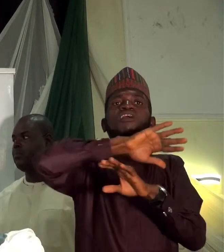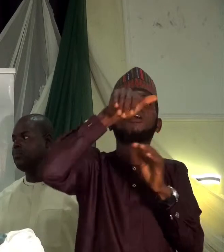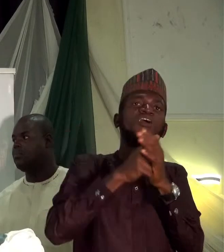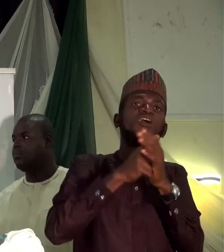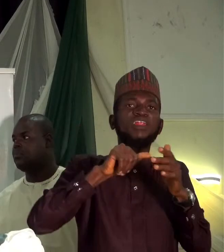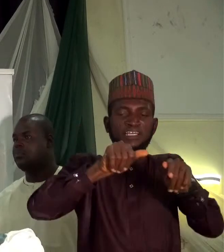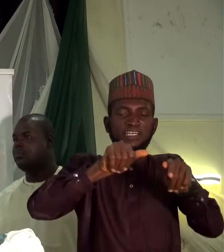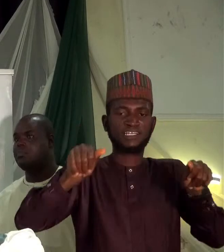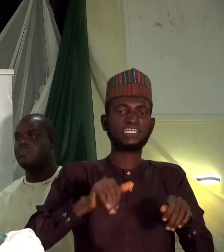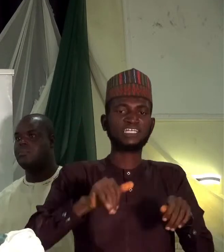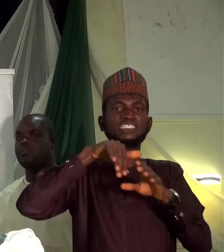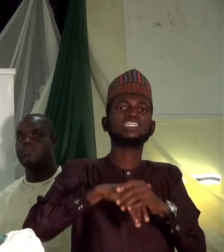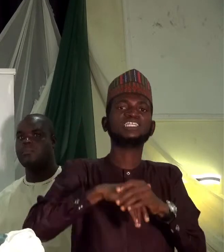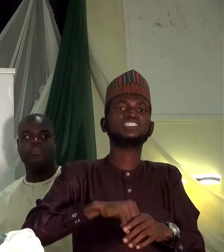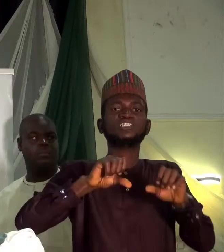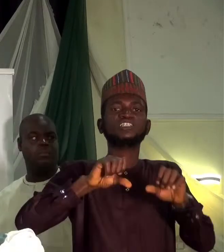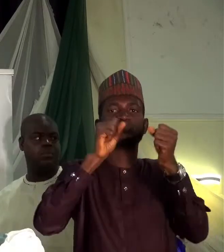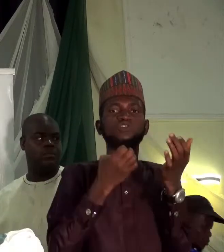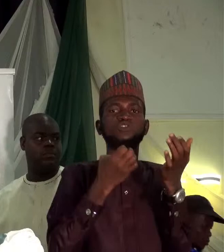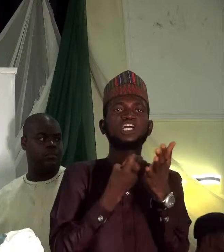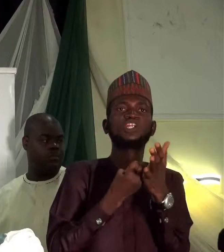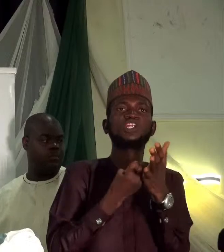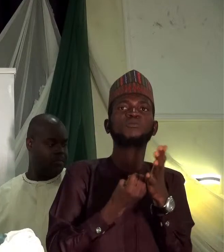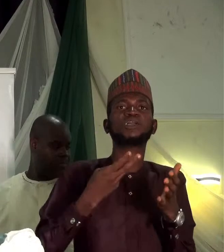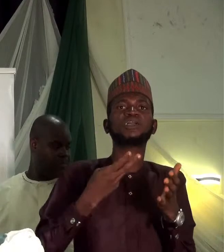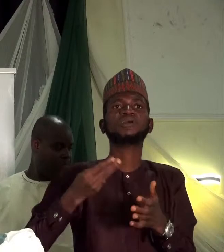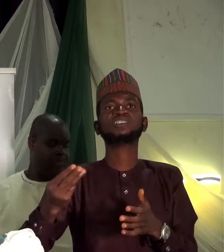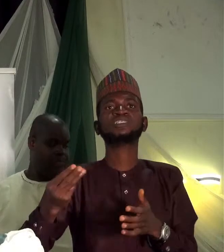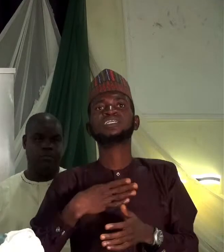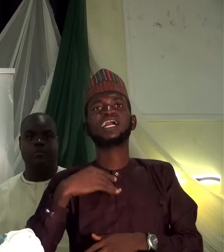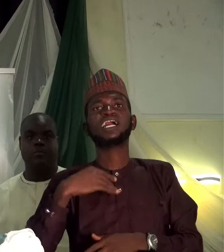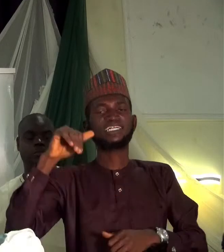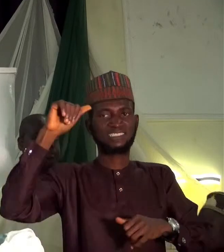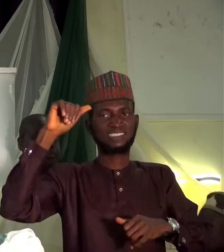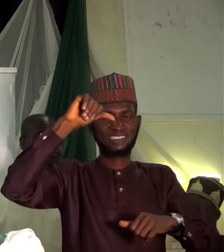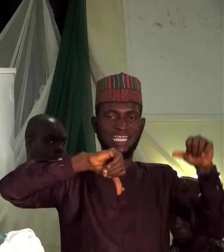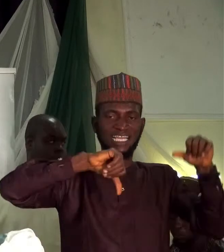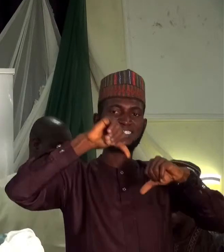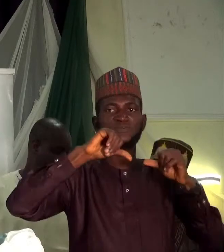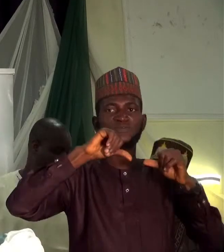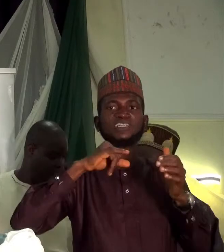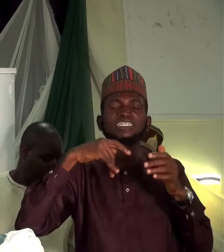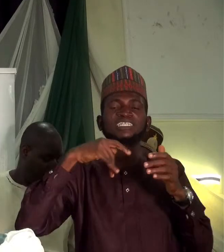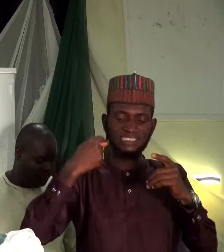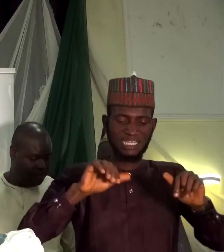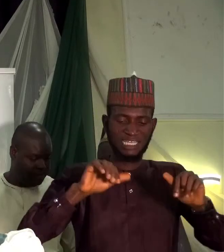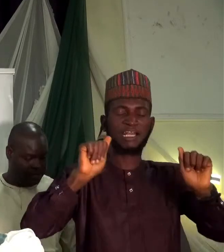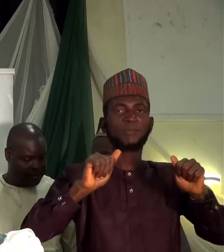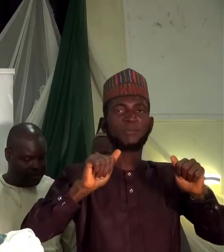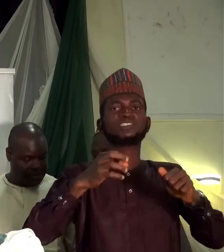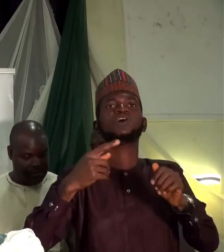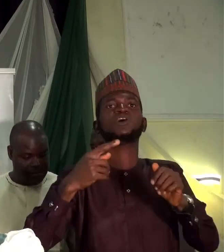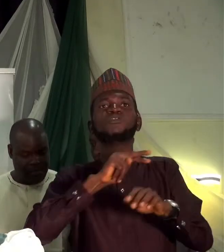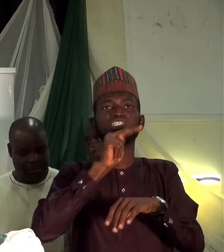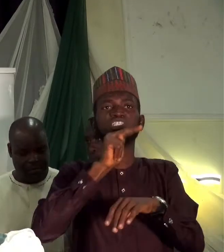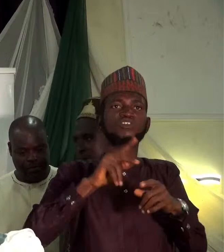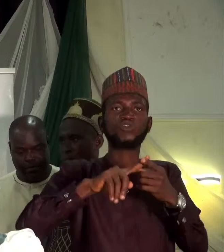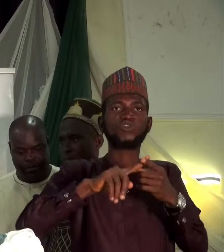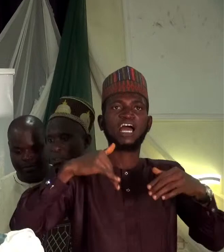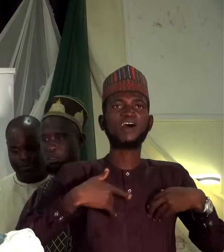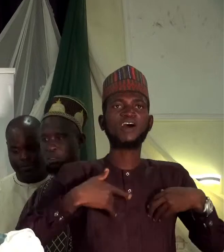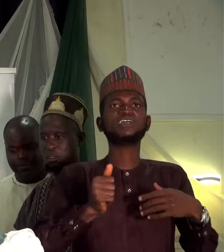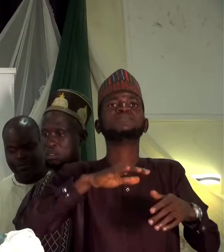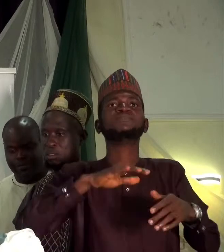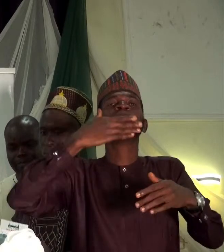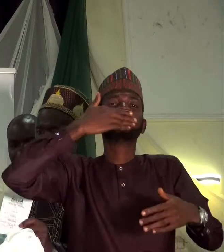the cultural, scientific, and material spheres. The capacity of a nation to enhance its citizen standard of living is an indicator of the nation's